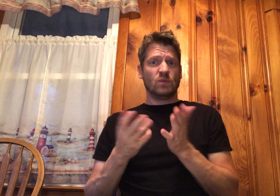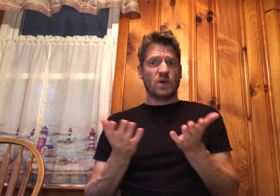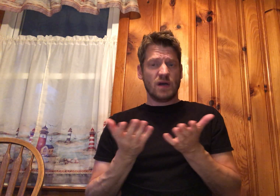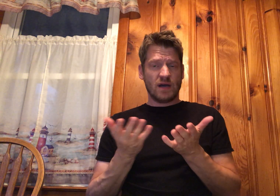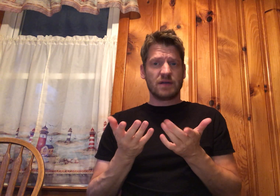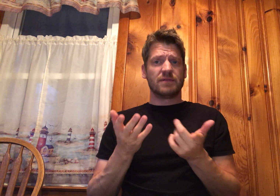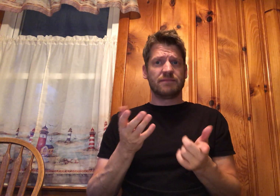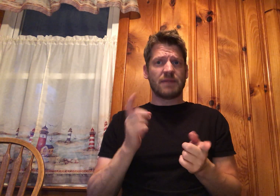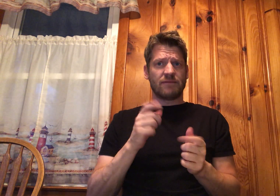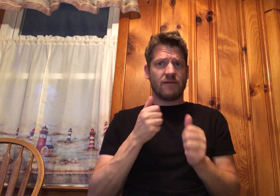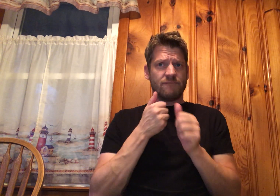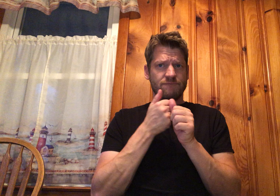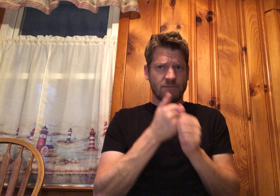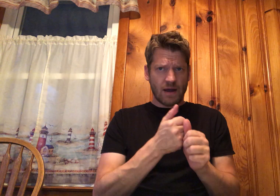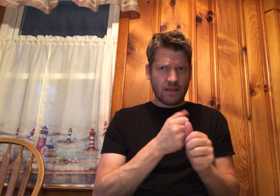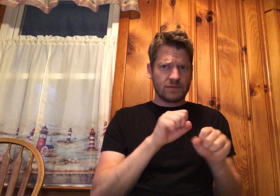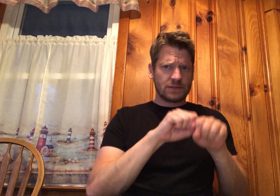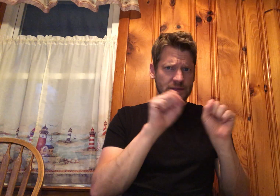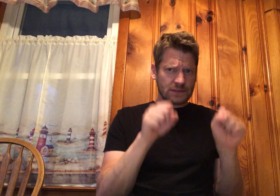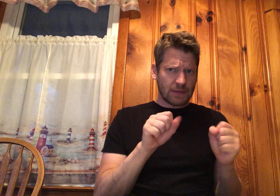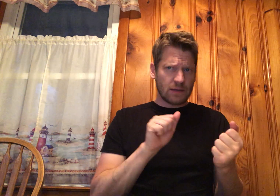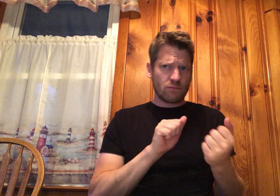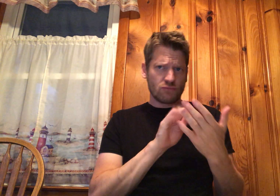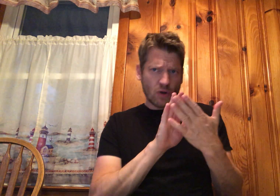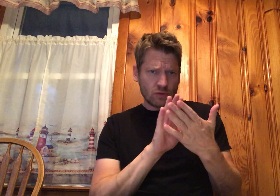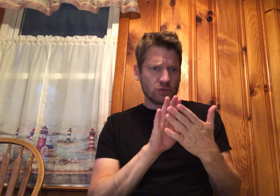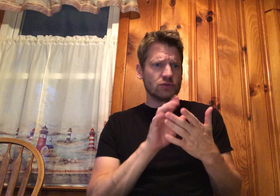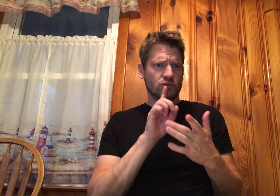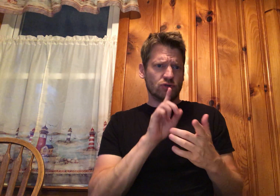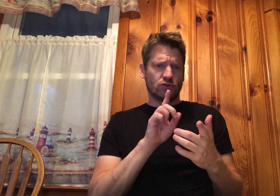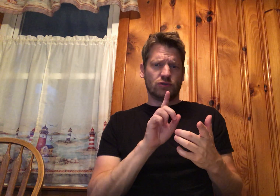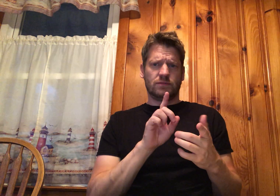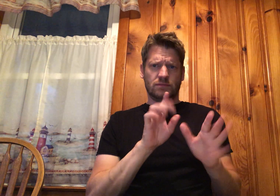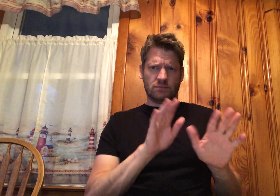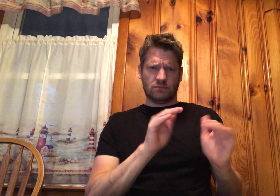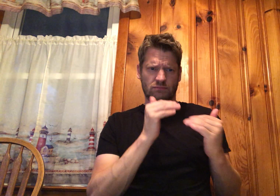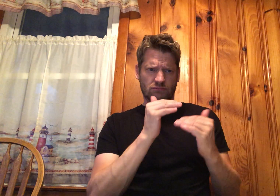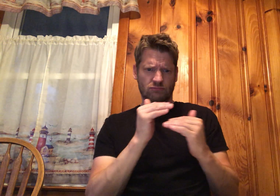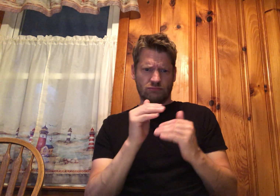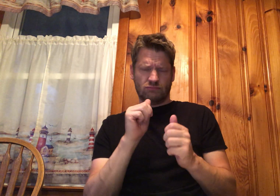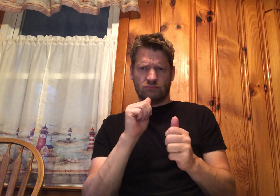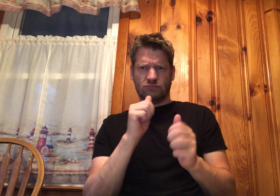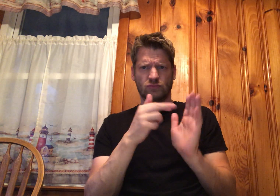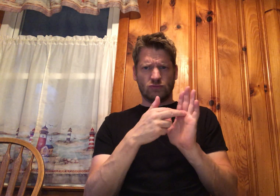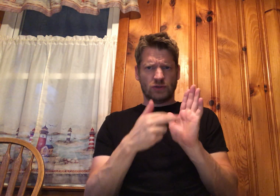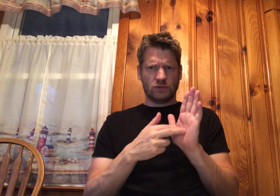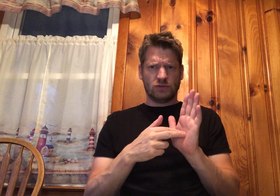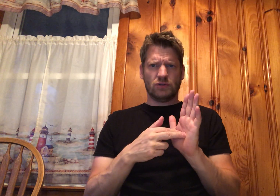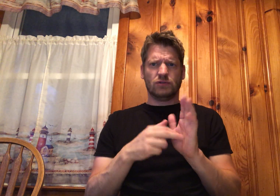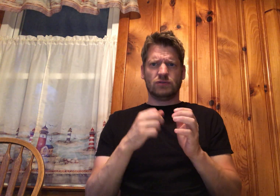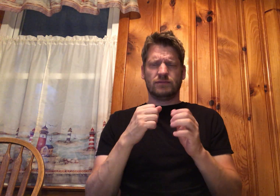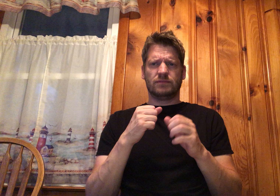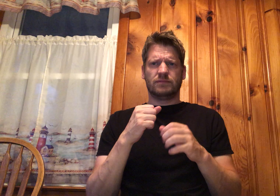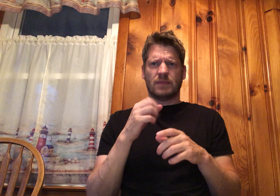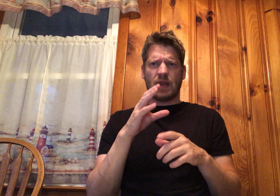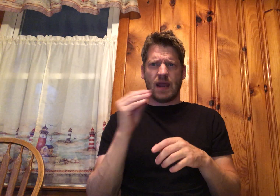to follow a systematic approach, that should be disciplined and that should be a quantifiable approach for the